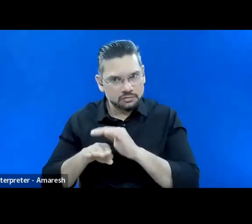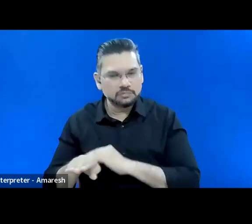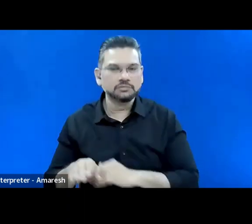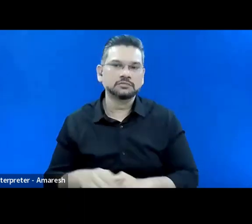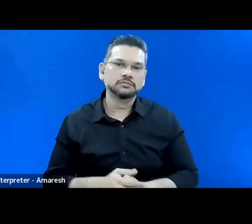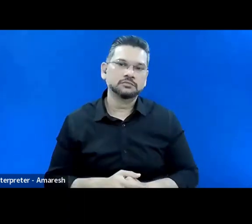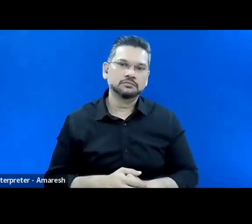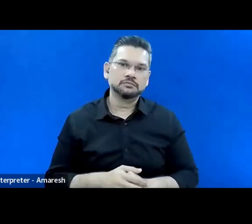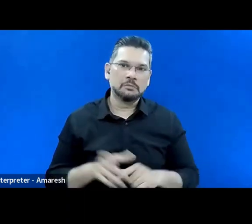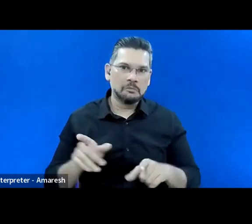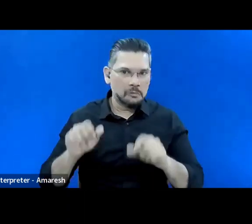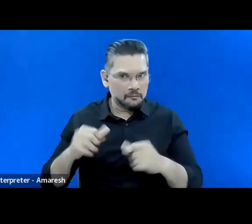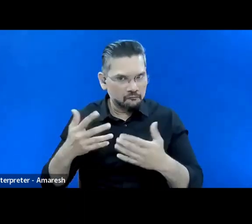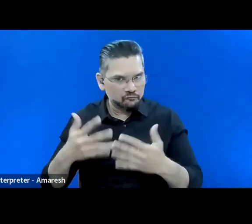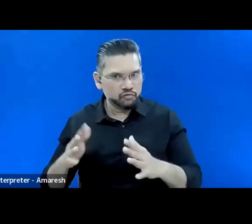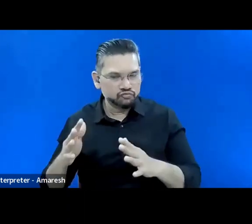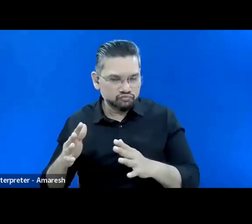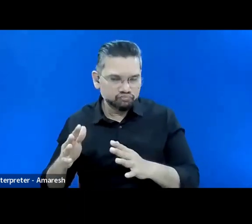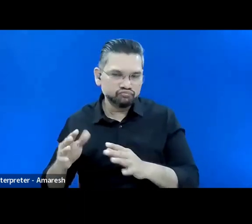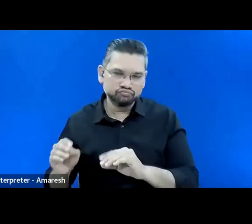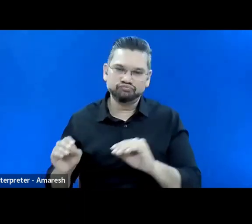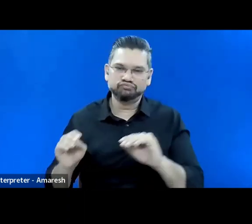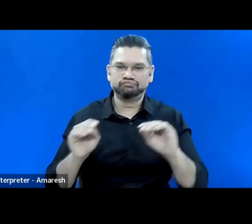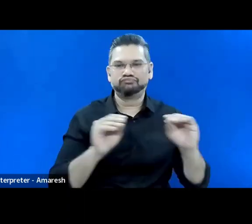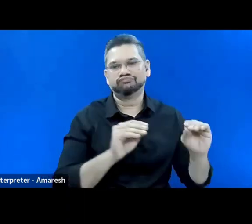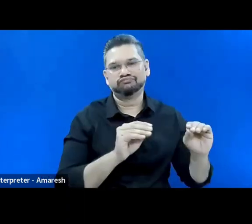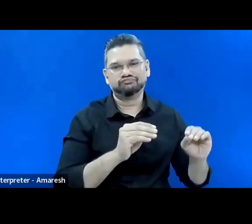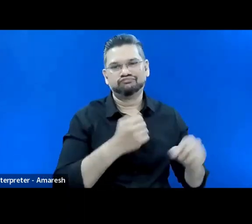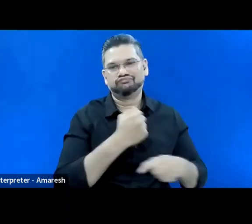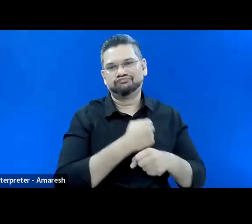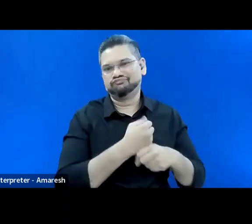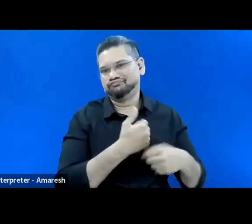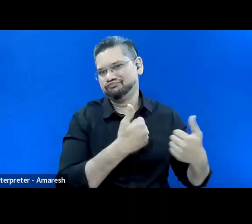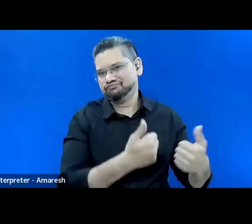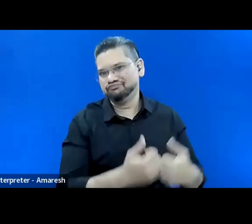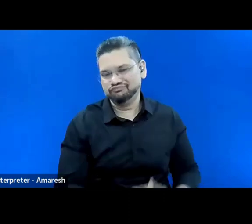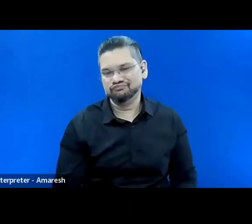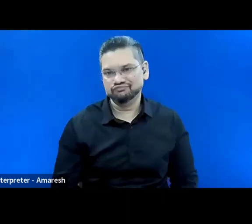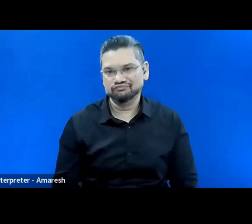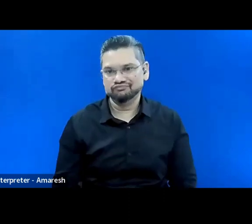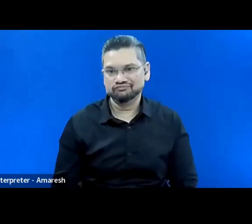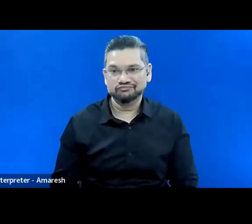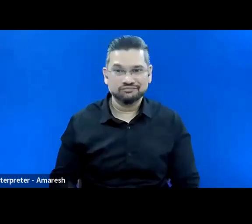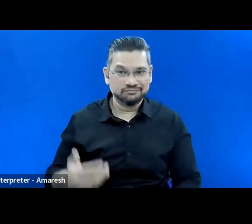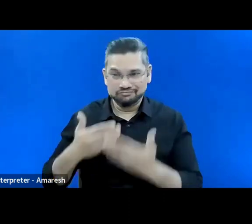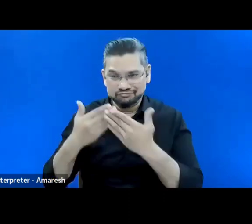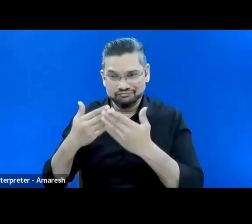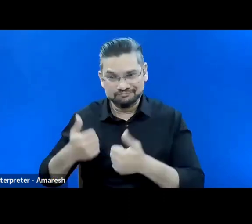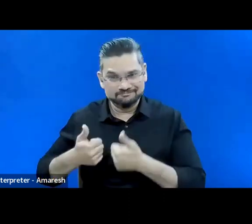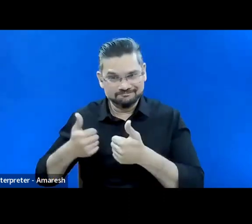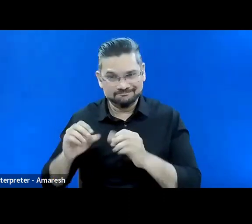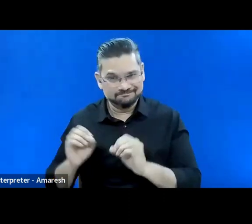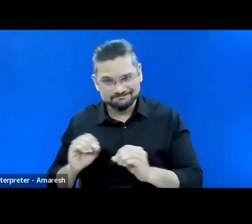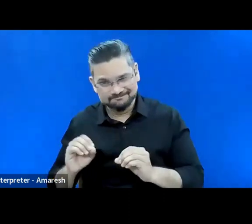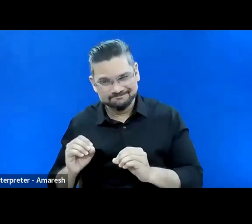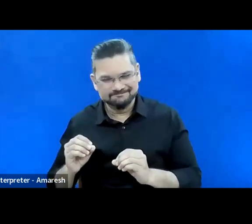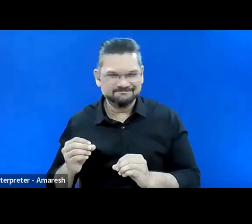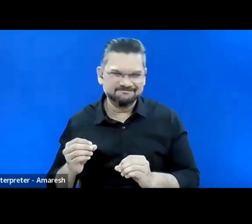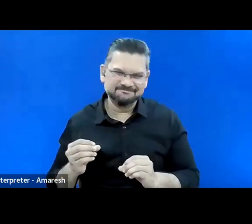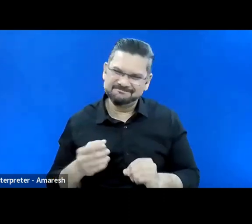leads towards the decent employment, because without quality education, a person cannot have access